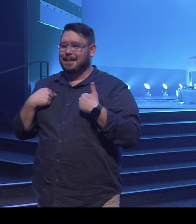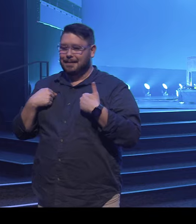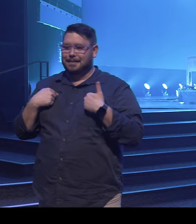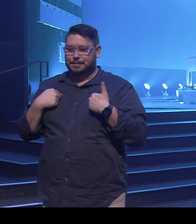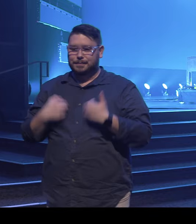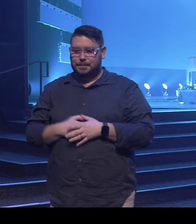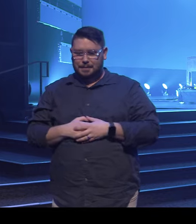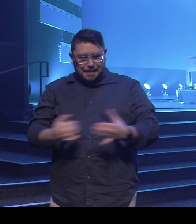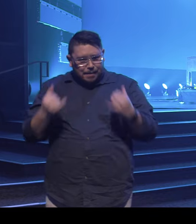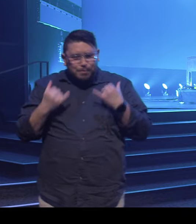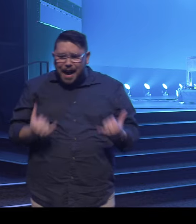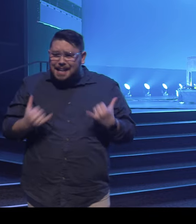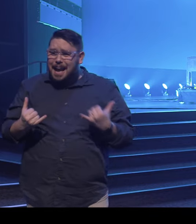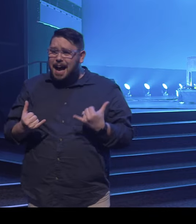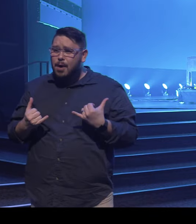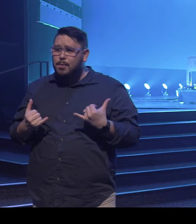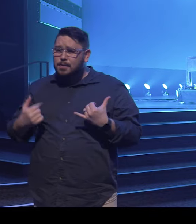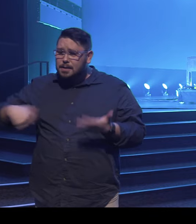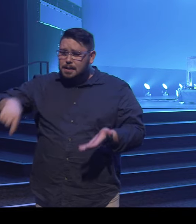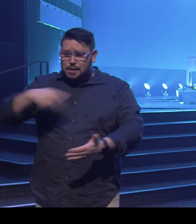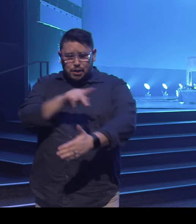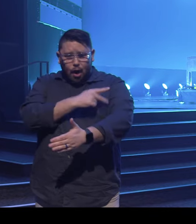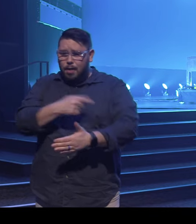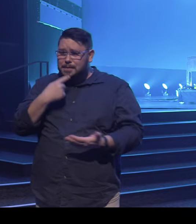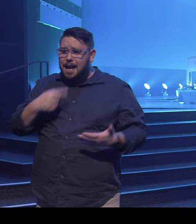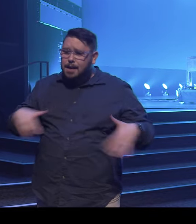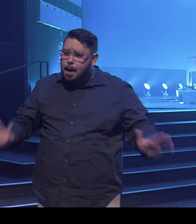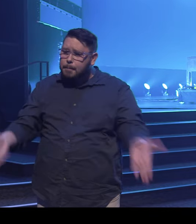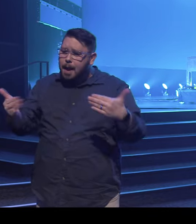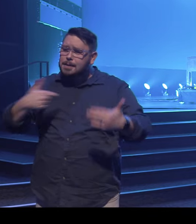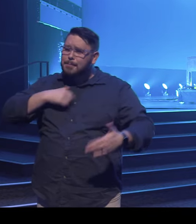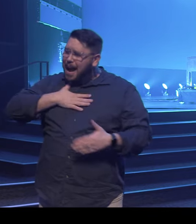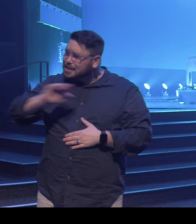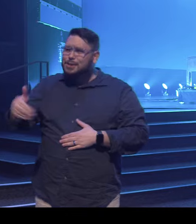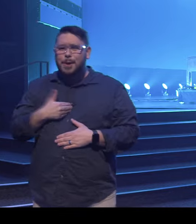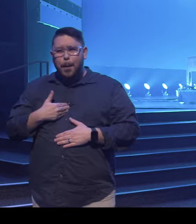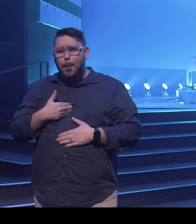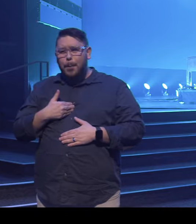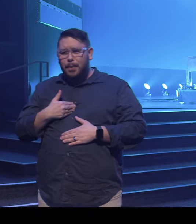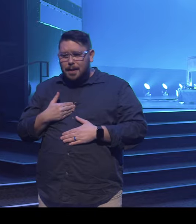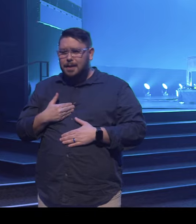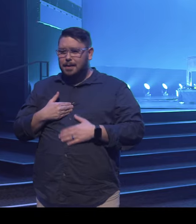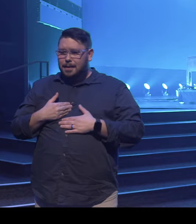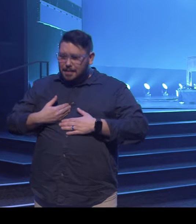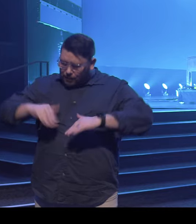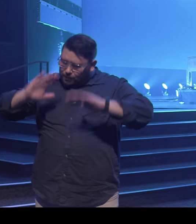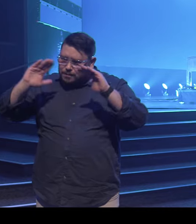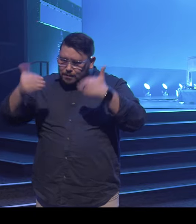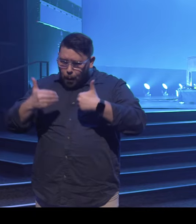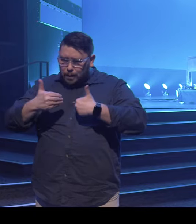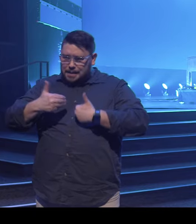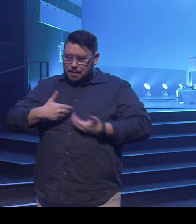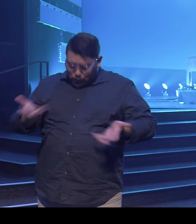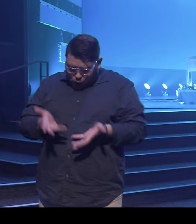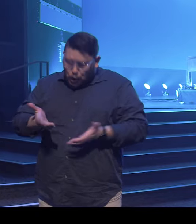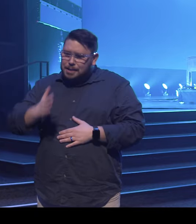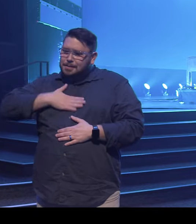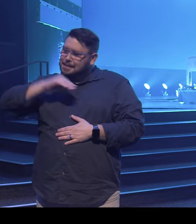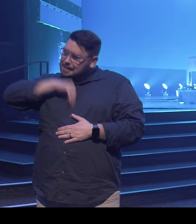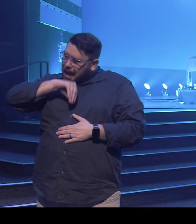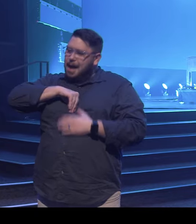song says, it says, "Come on, my soul." It's speaking to yourself. Come on, don't get shy. This is your time